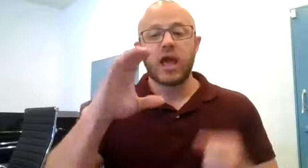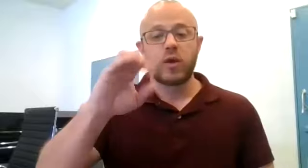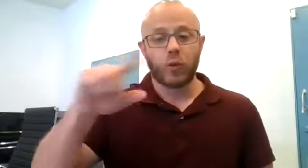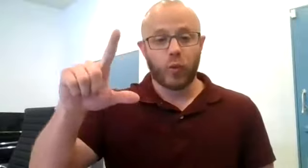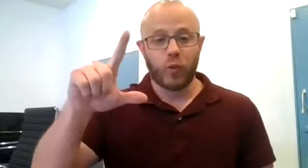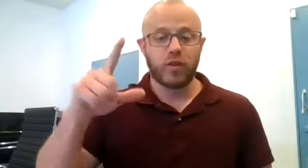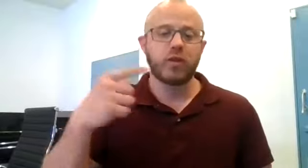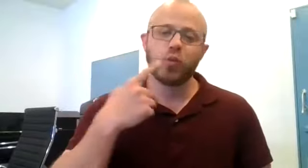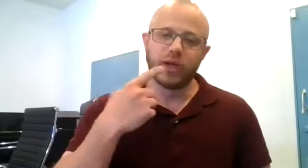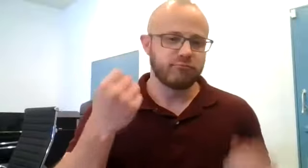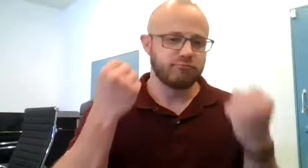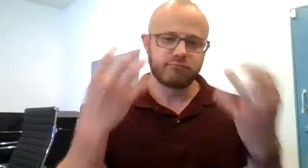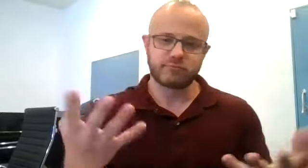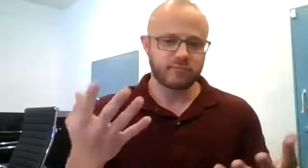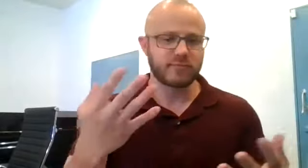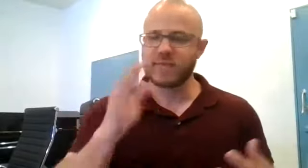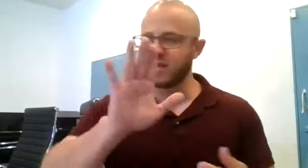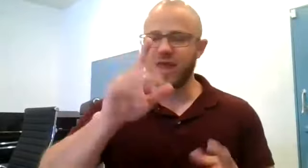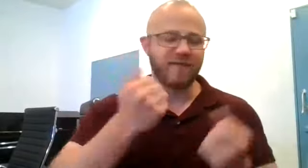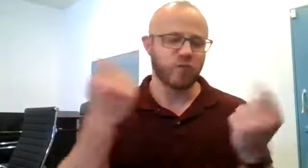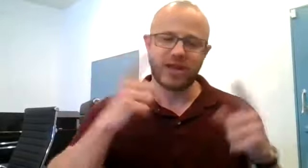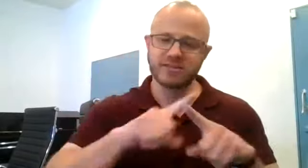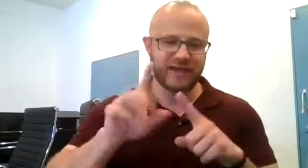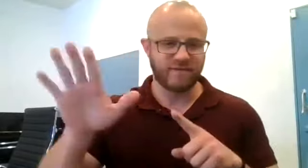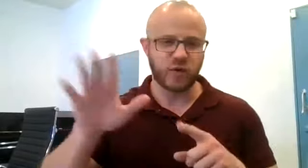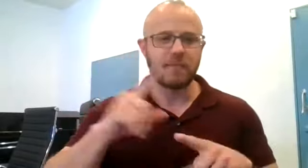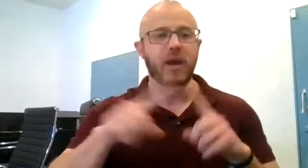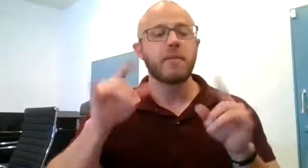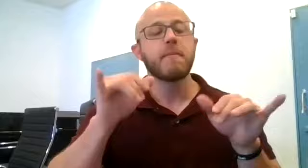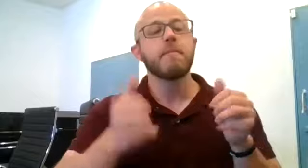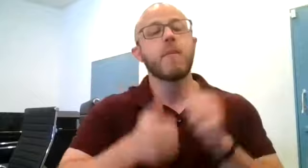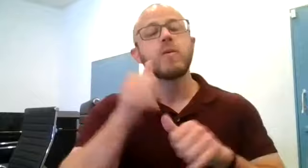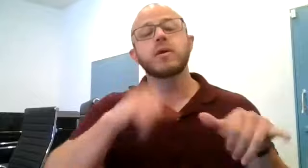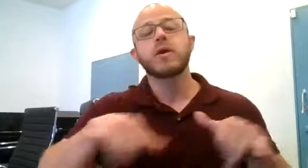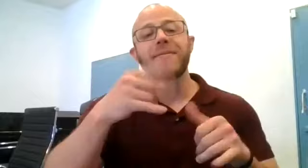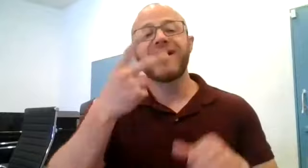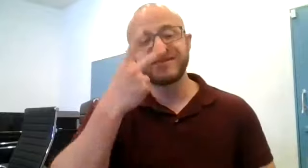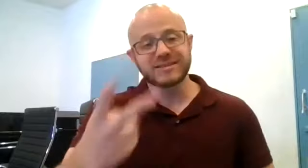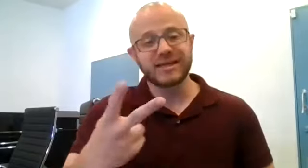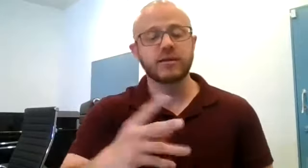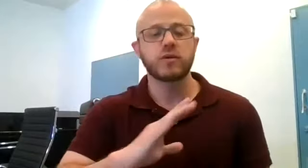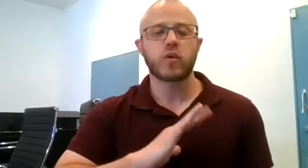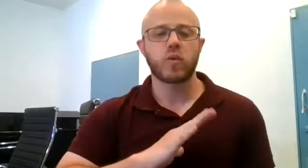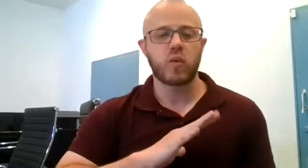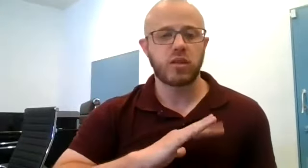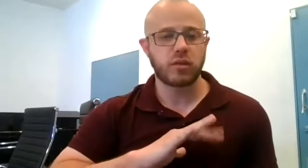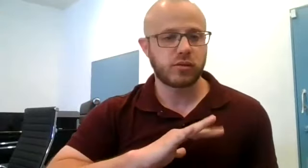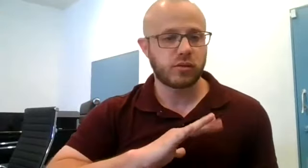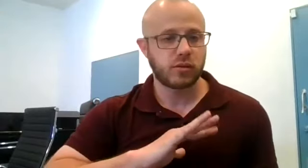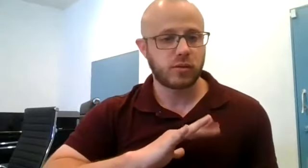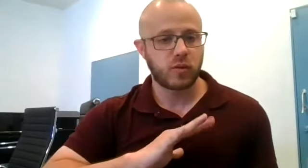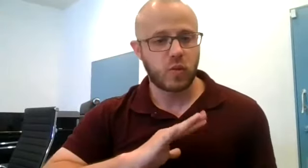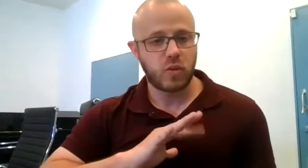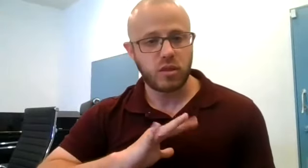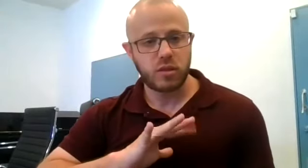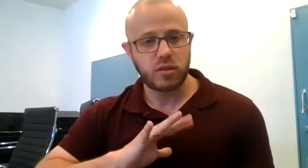How to sign. Cool. There's many different ways. Most in common is cool, like this. You